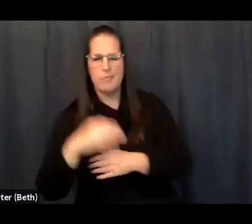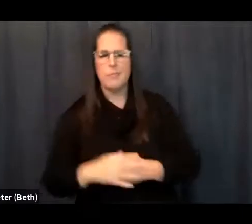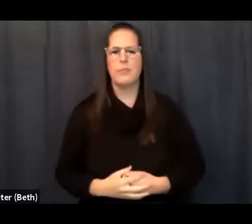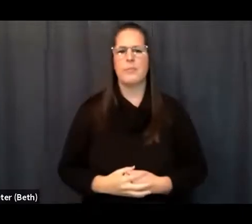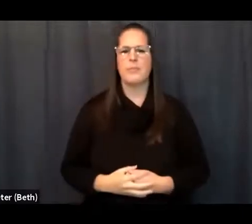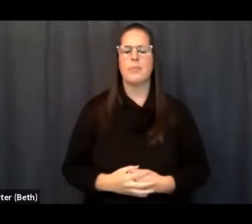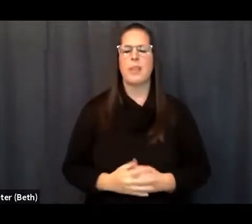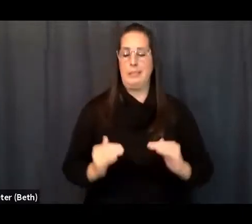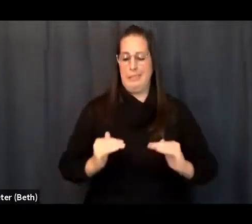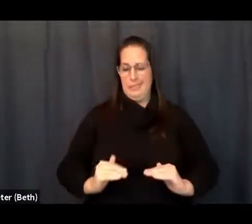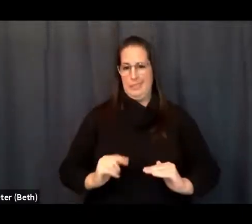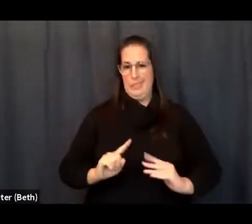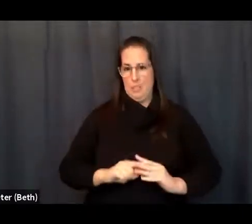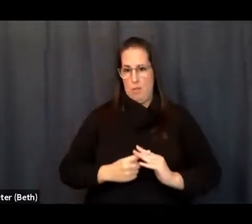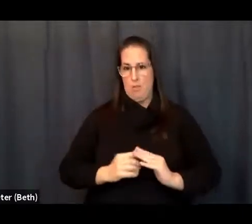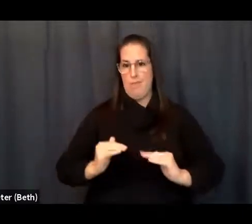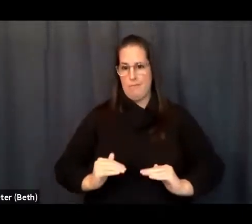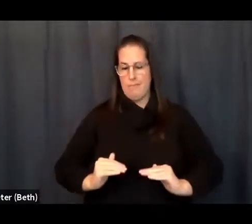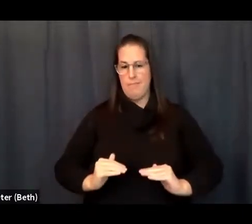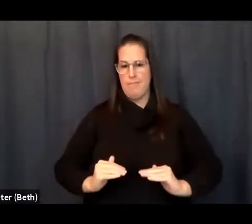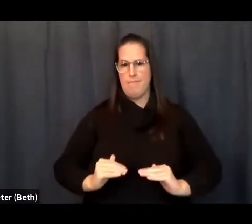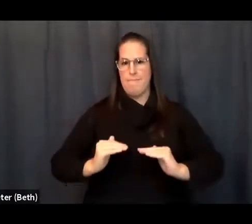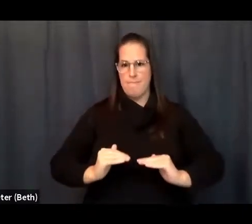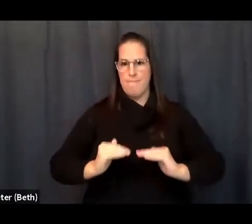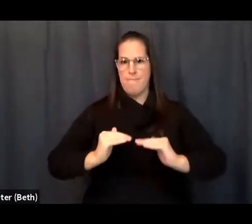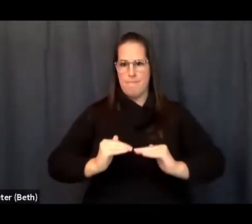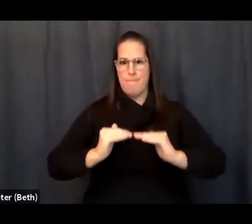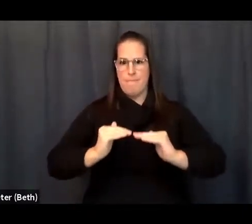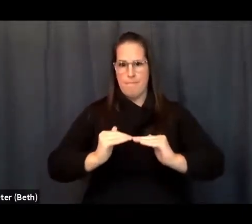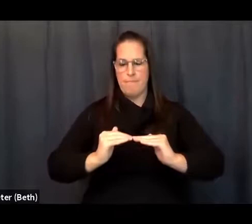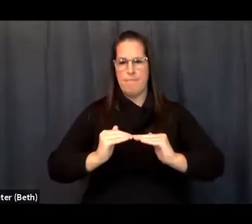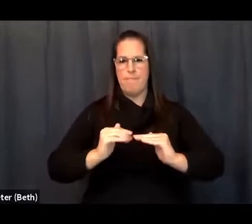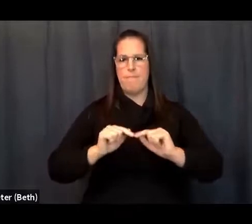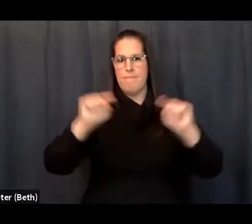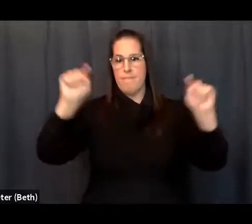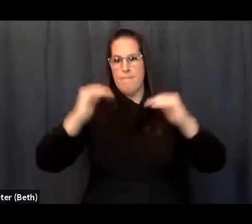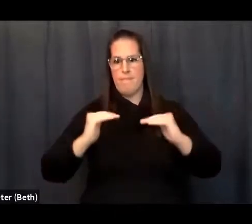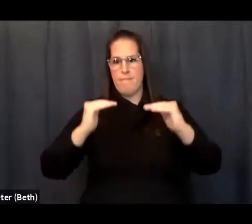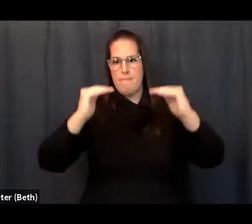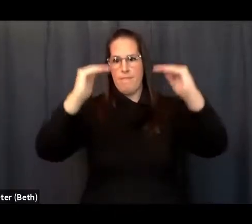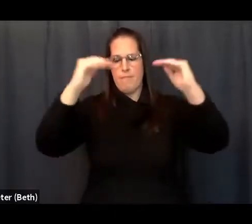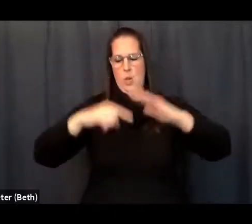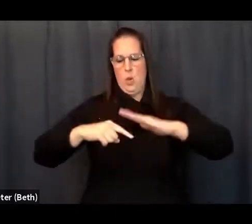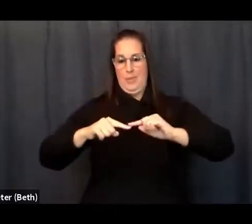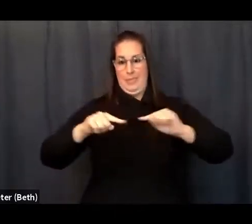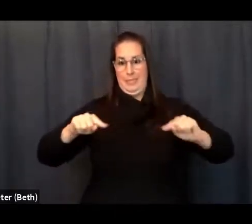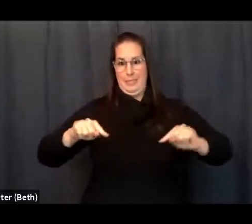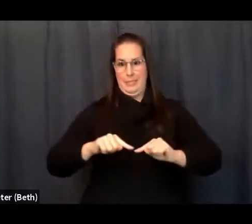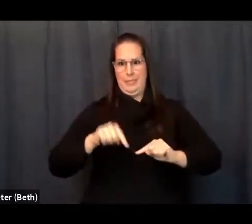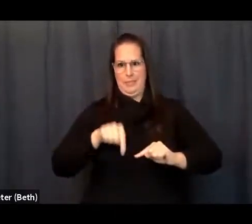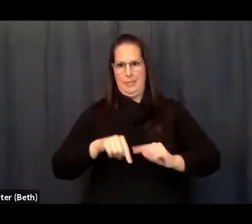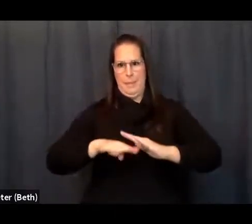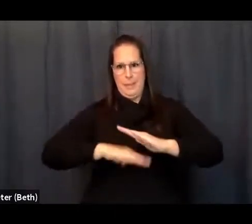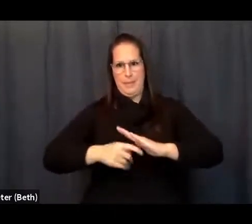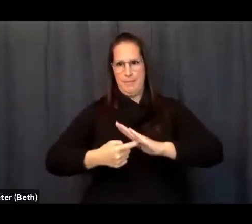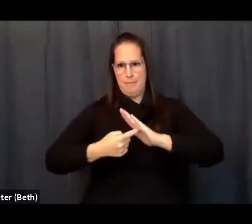each step of the way, this is the basics that we need, and then how we work our way up